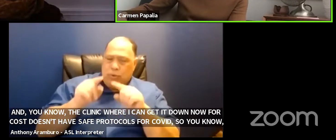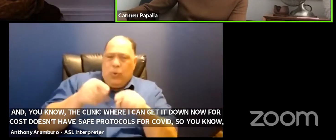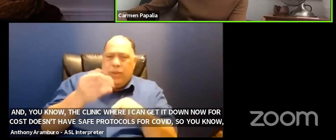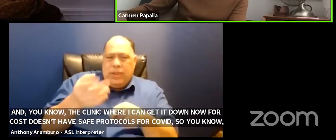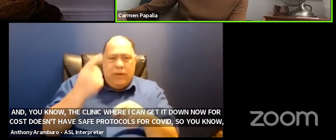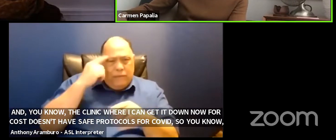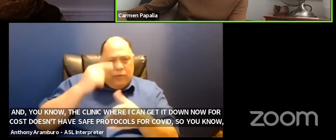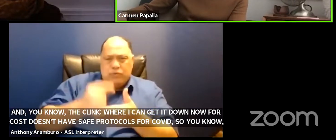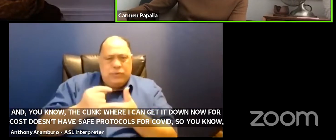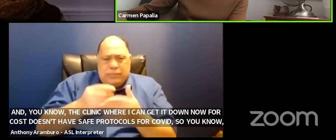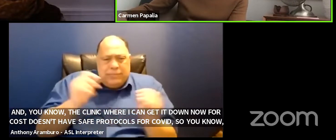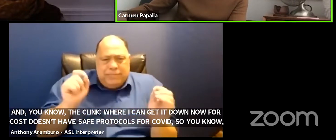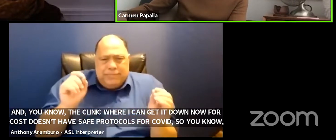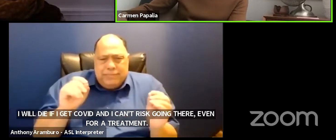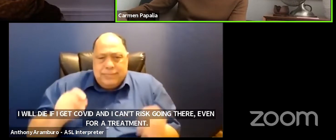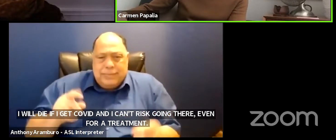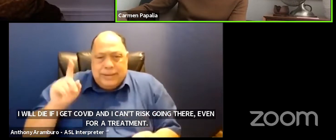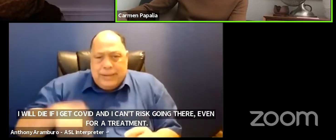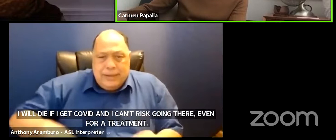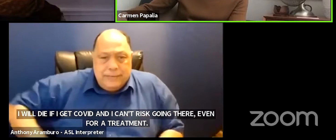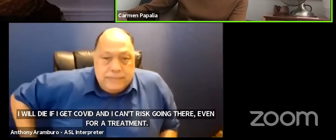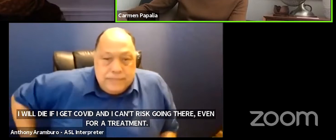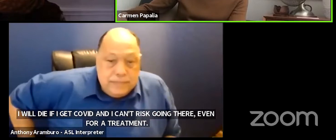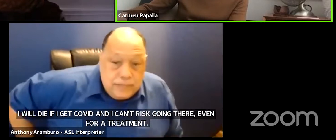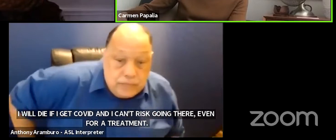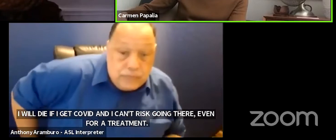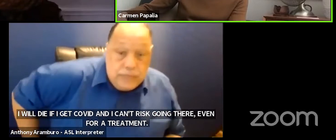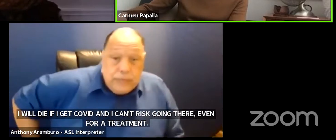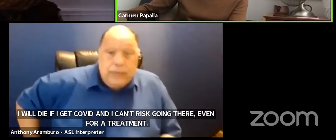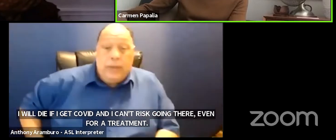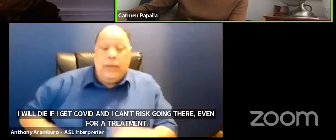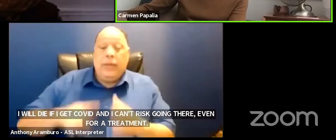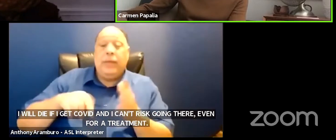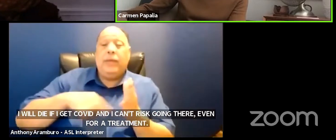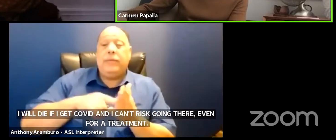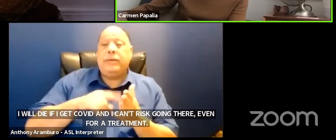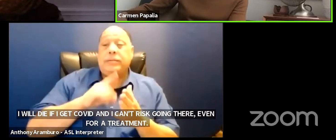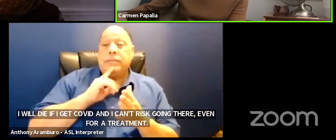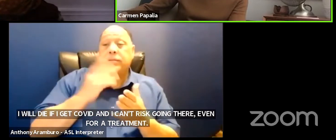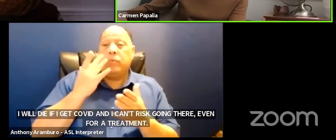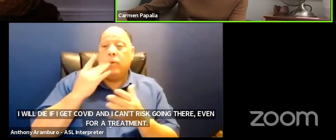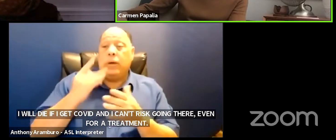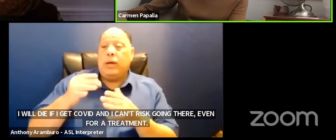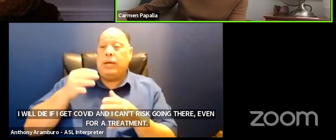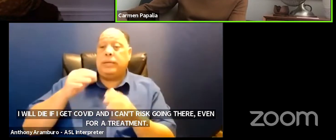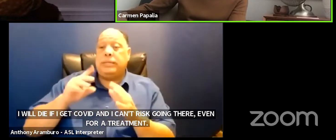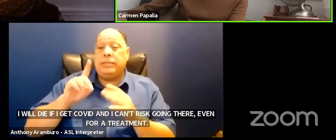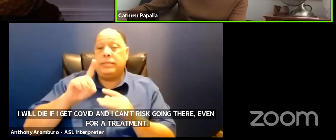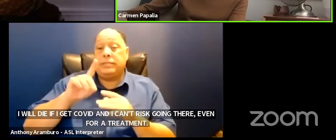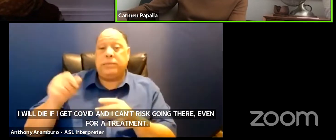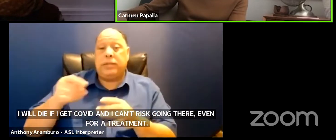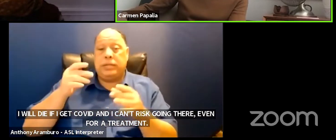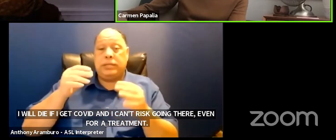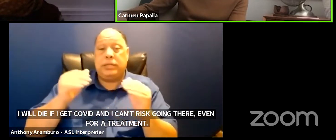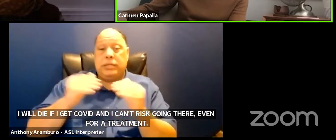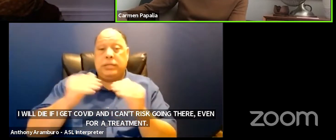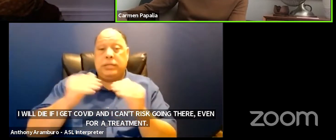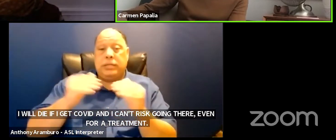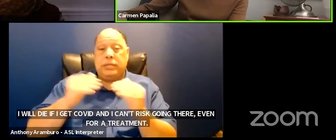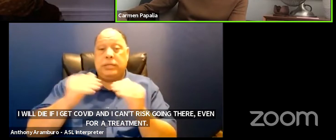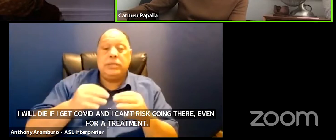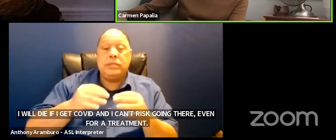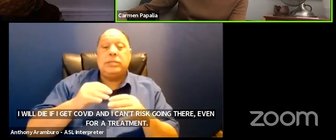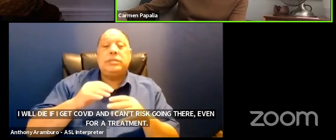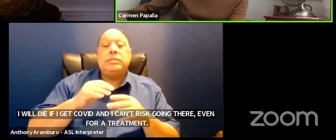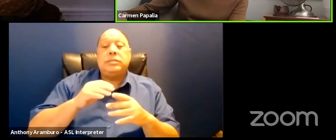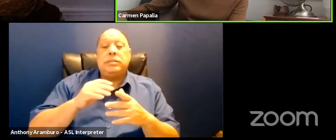But aside from this, like this is why I think, you know, disability justice is, it really excites me as like